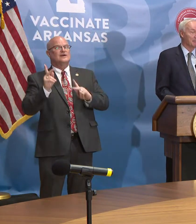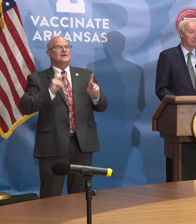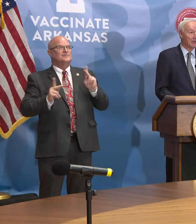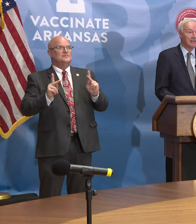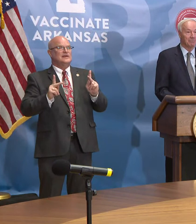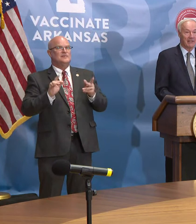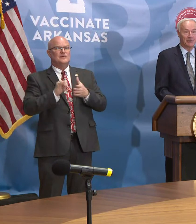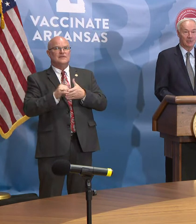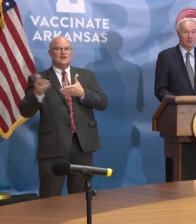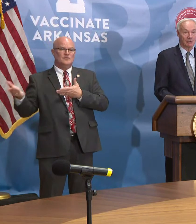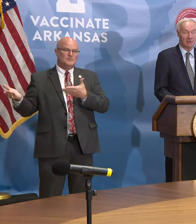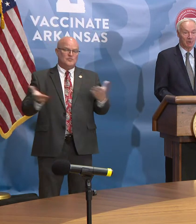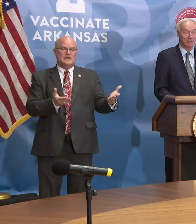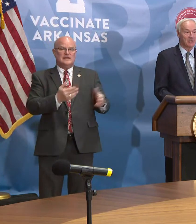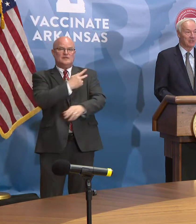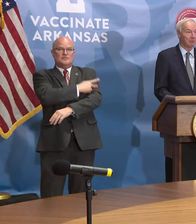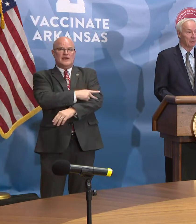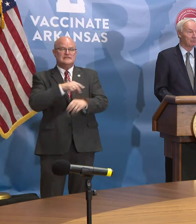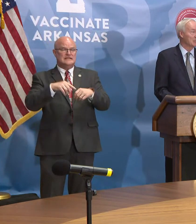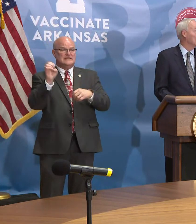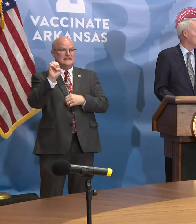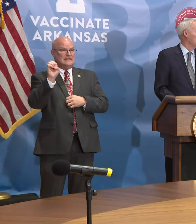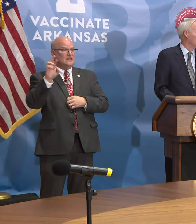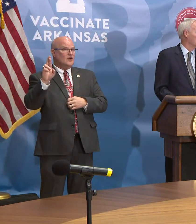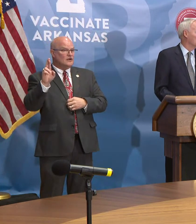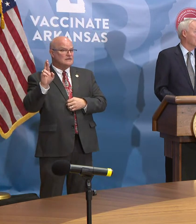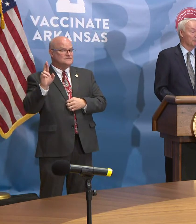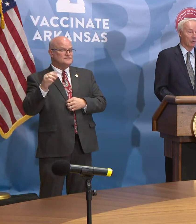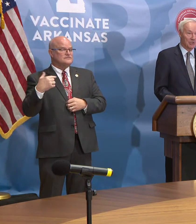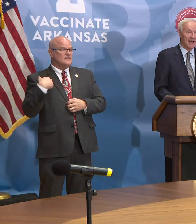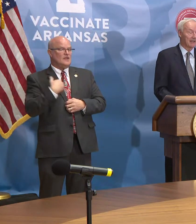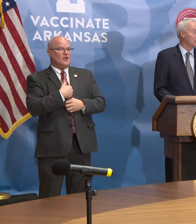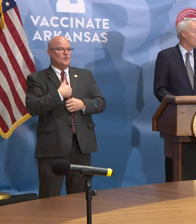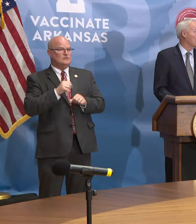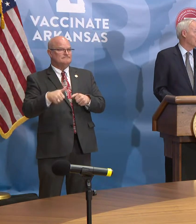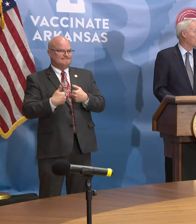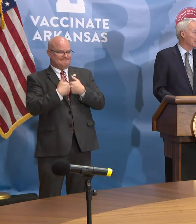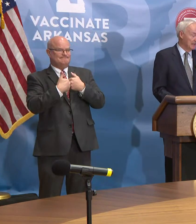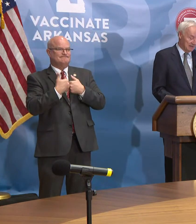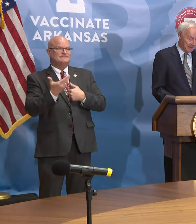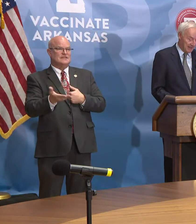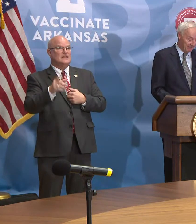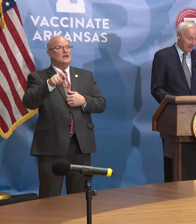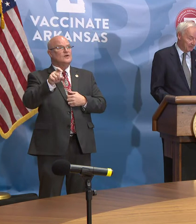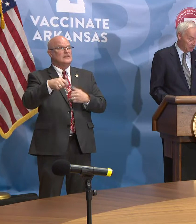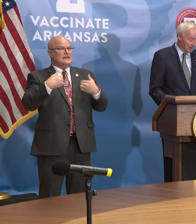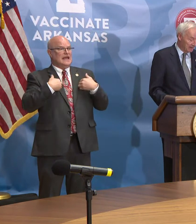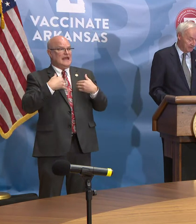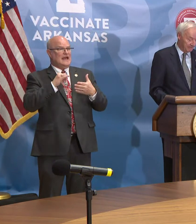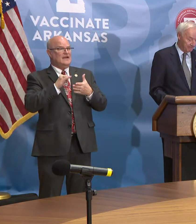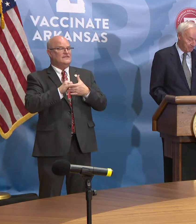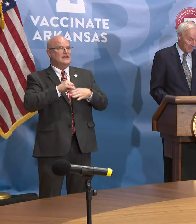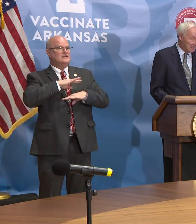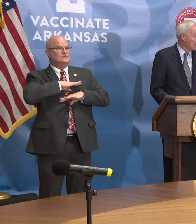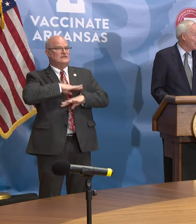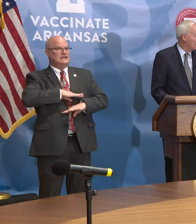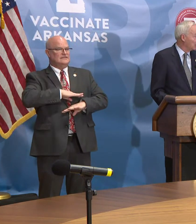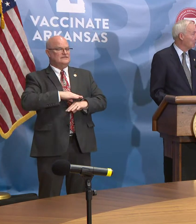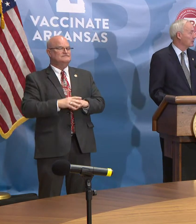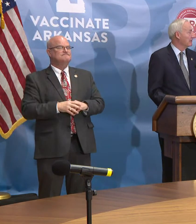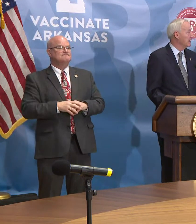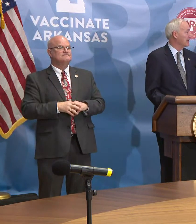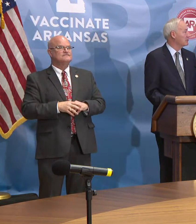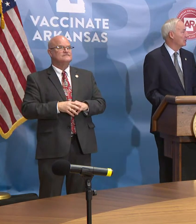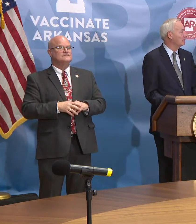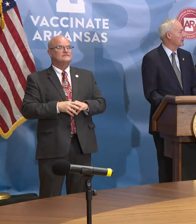are bringing patients to the emergency rooms. We're challenged there, and we need to have that relief. We'll